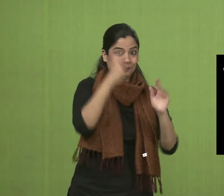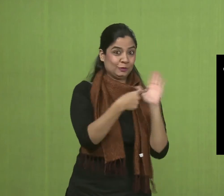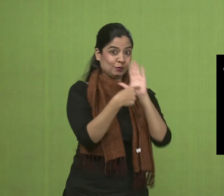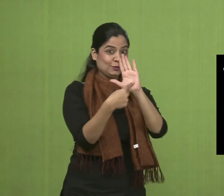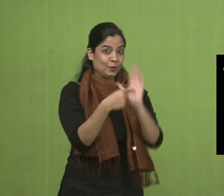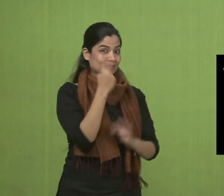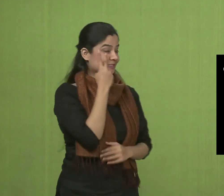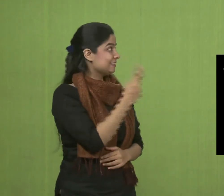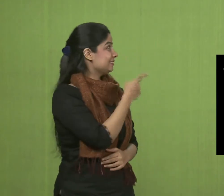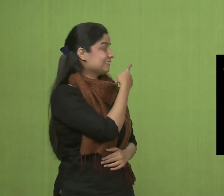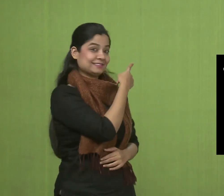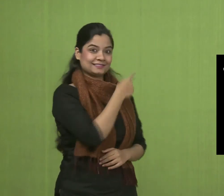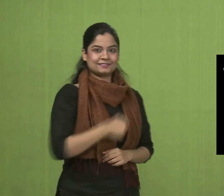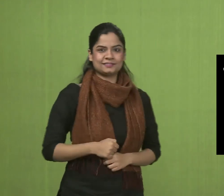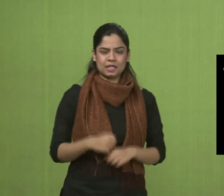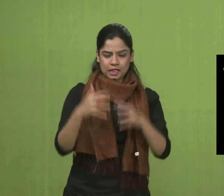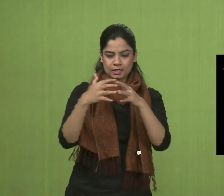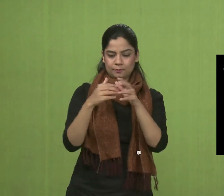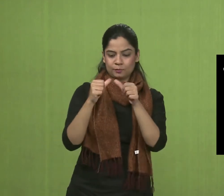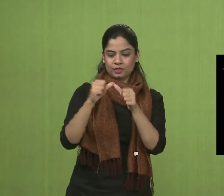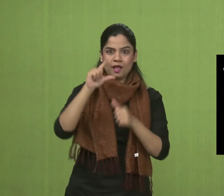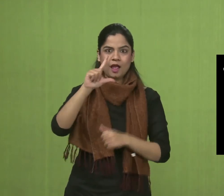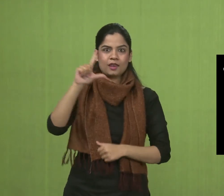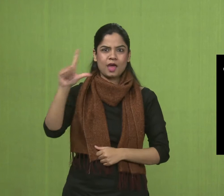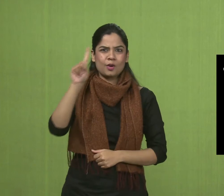pictures. This is one wall kitchen.